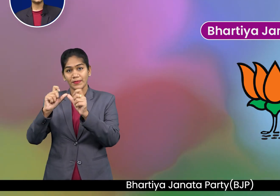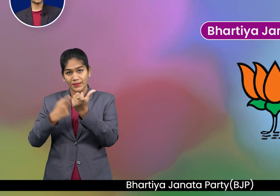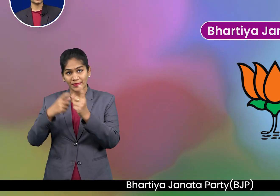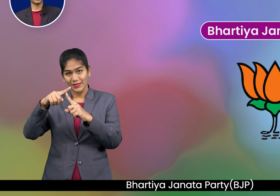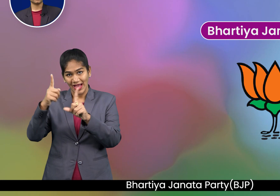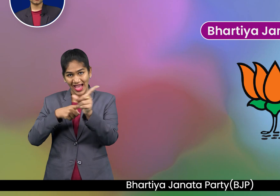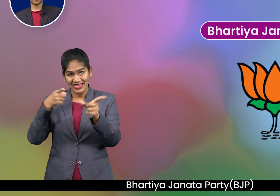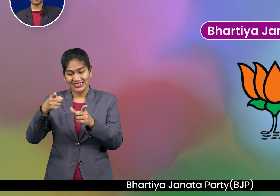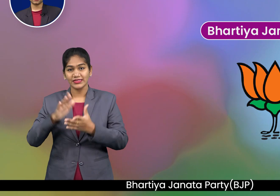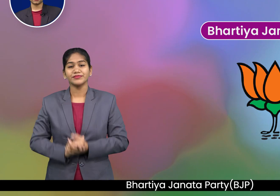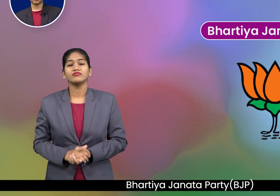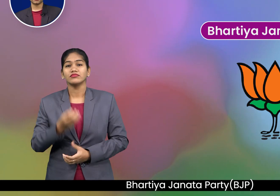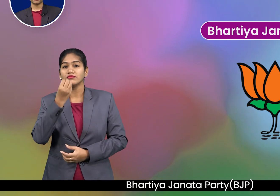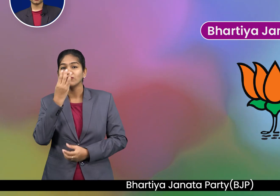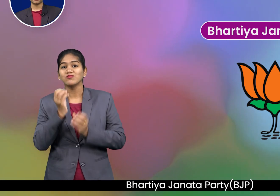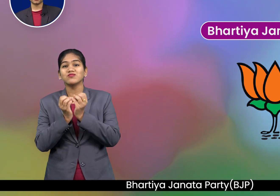BJP,